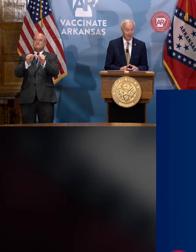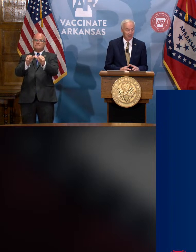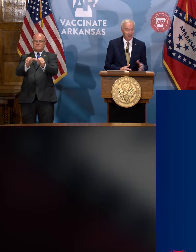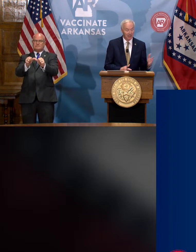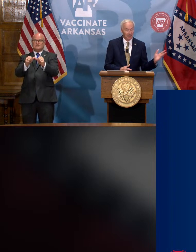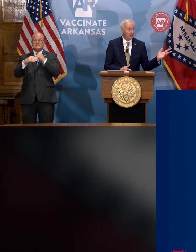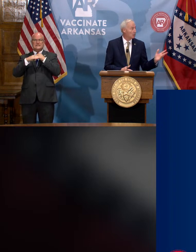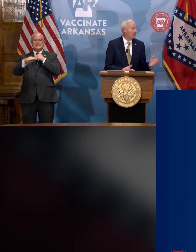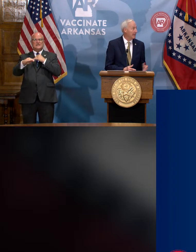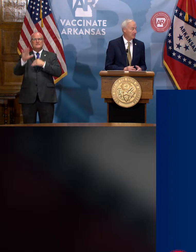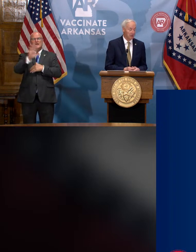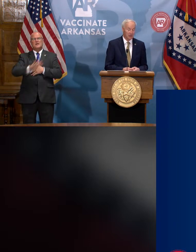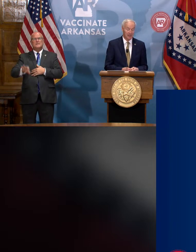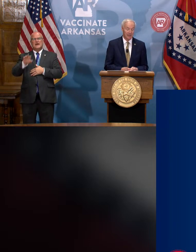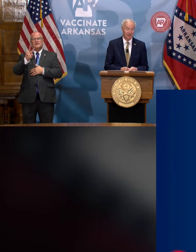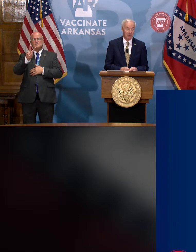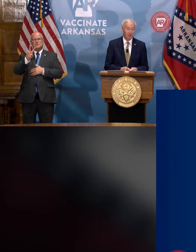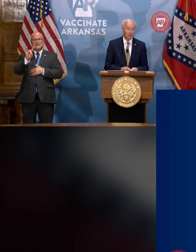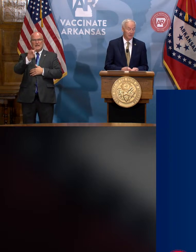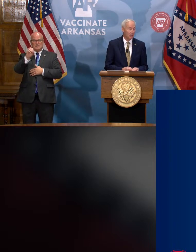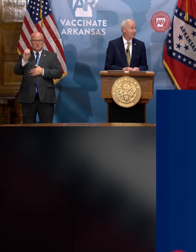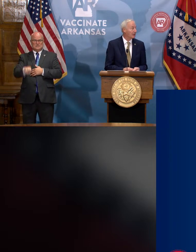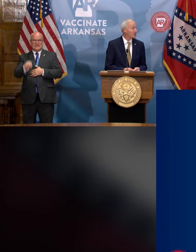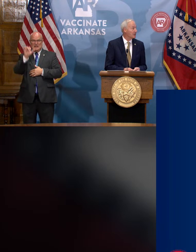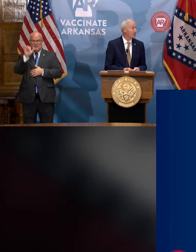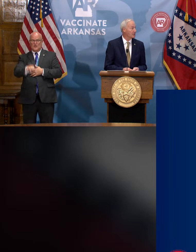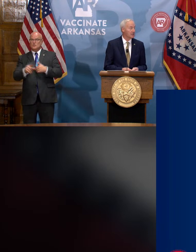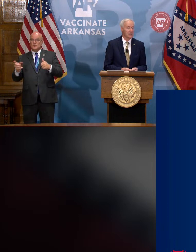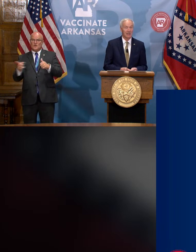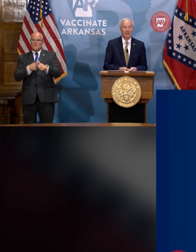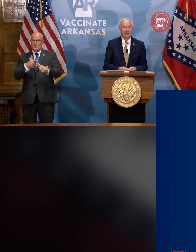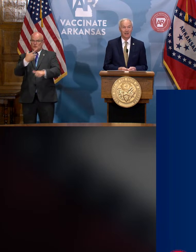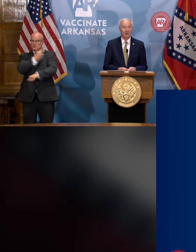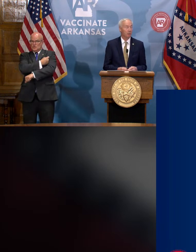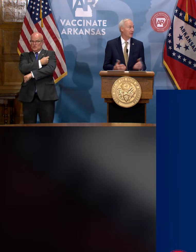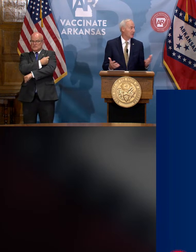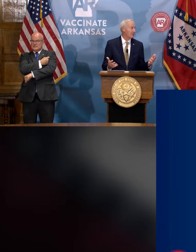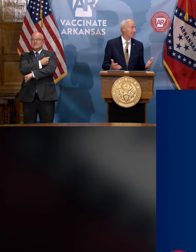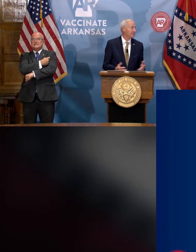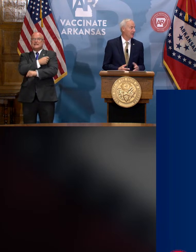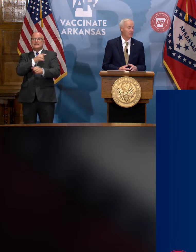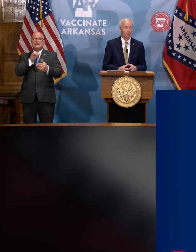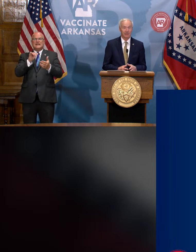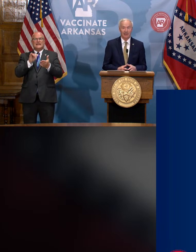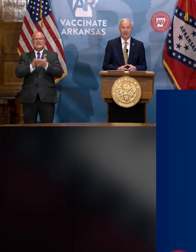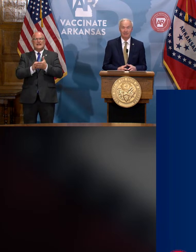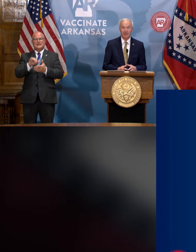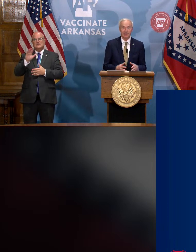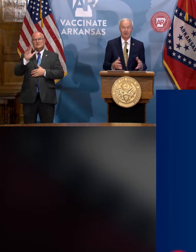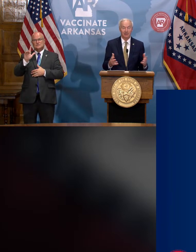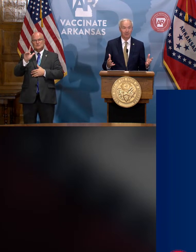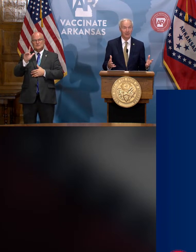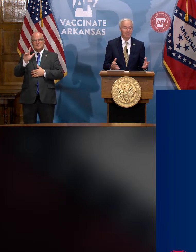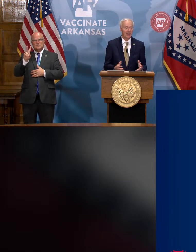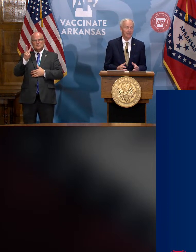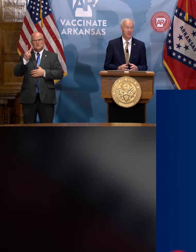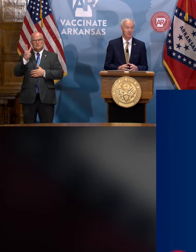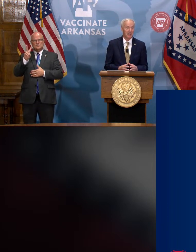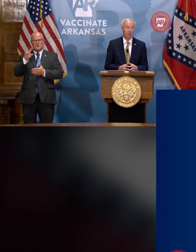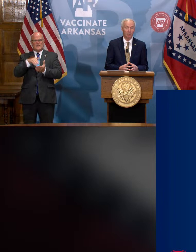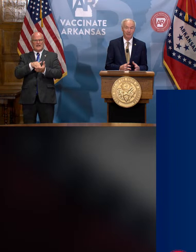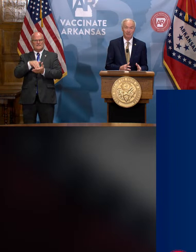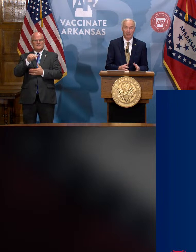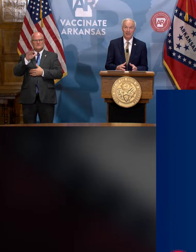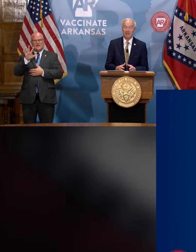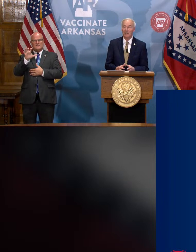the same. About 28% of those are first doses, which, 2,500 to 3,000